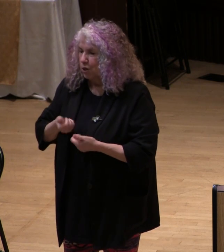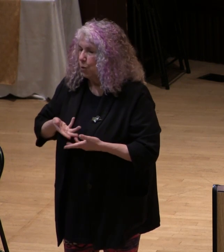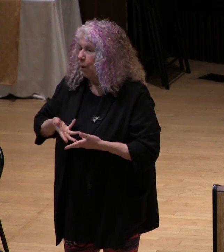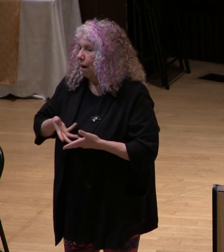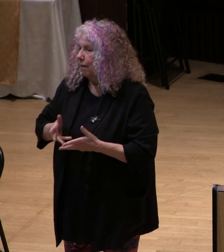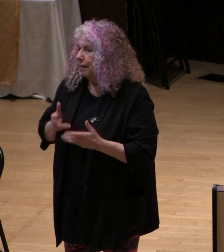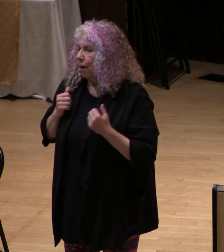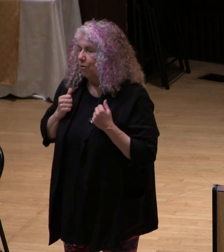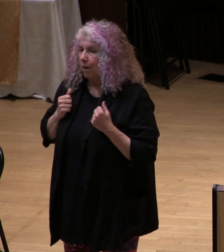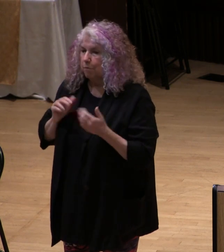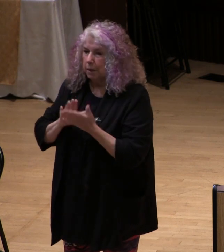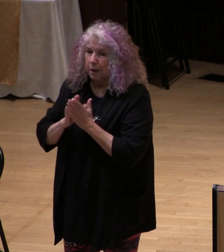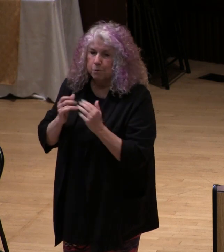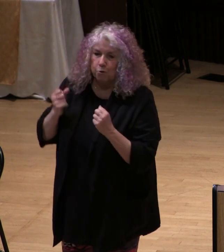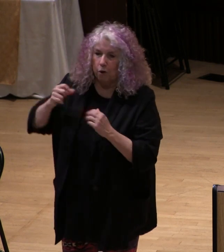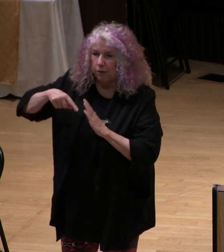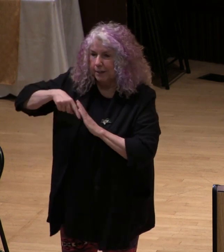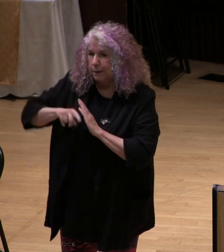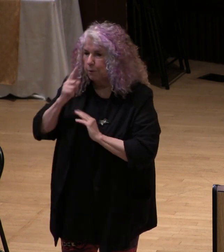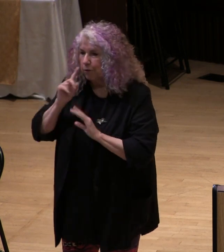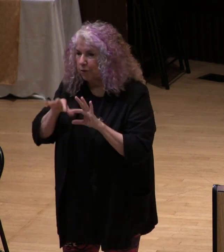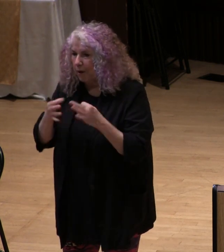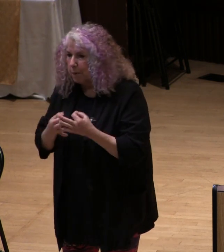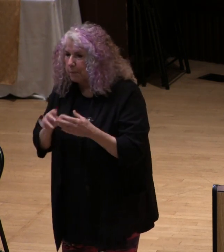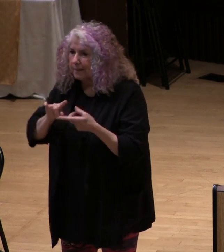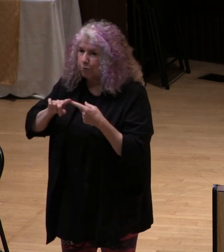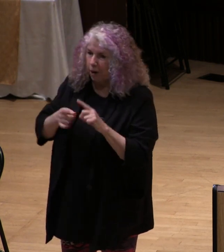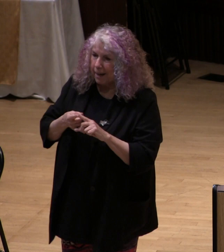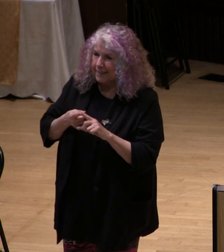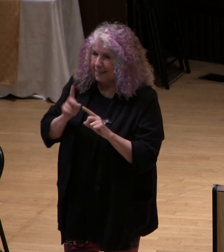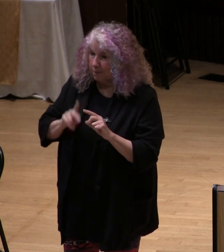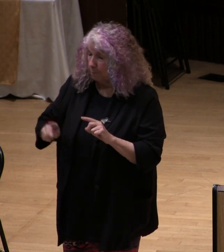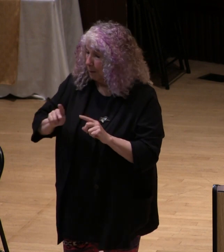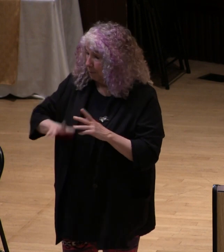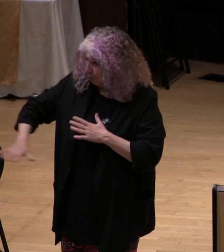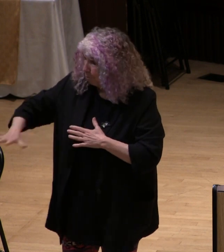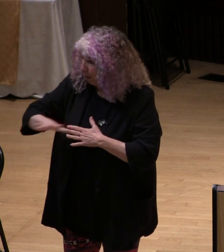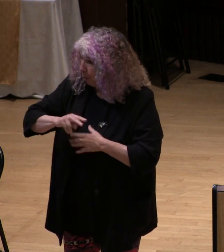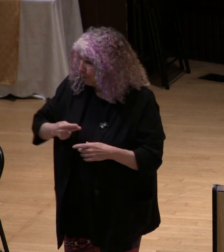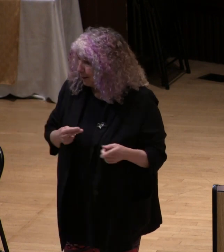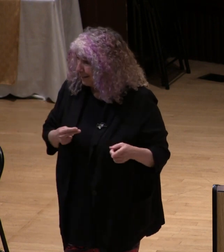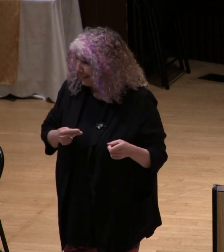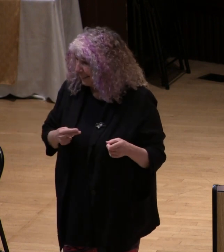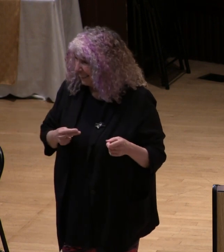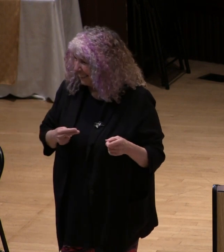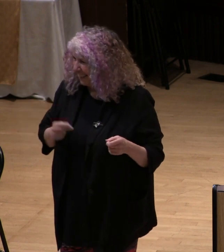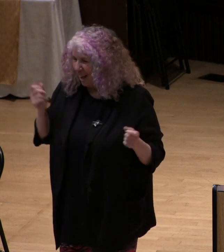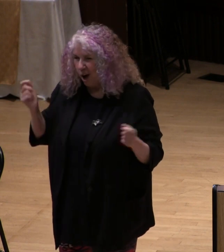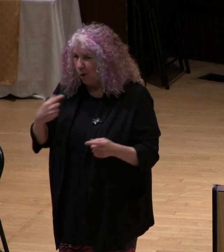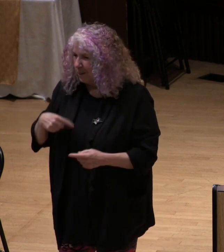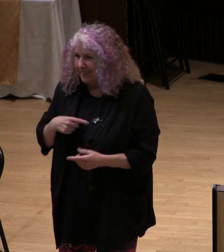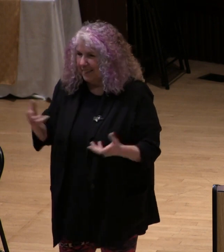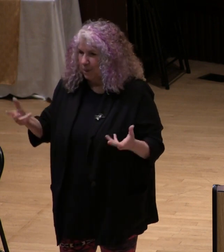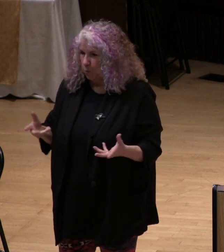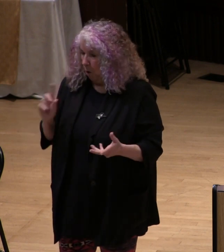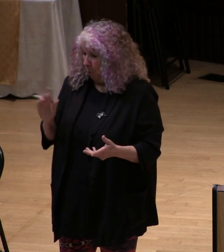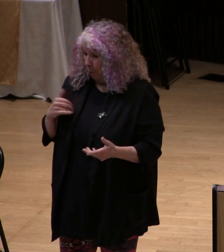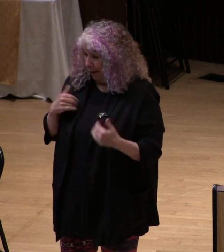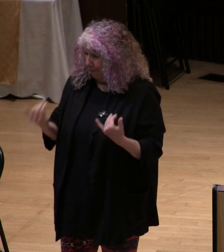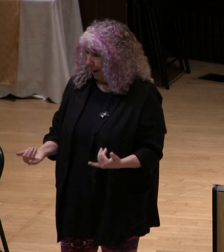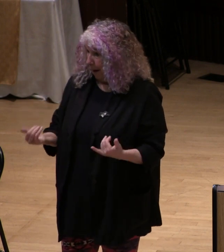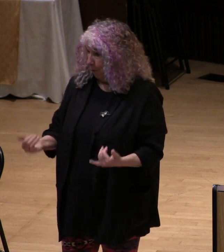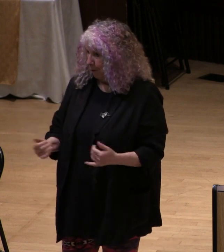grow stronger and deeper for our families and our friends and the people around us. All we need is what we have